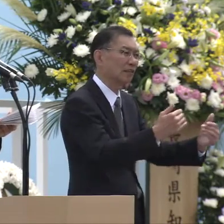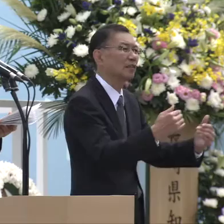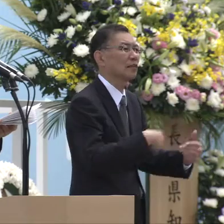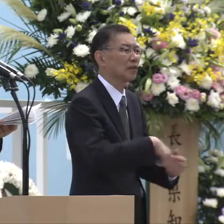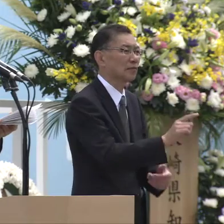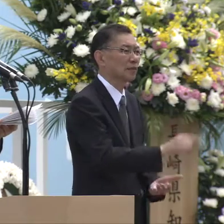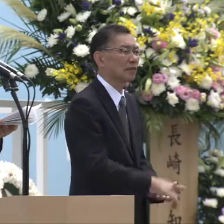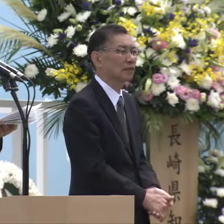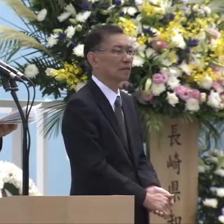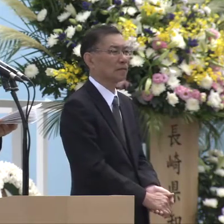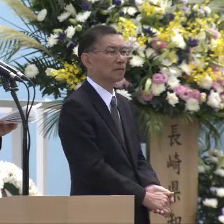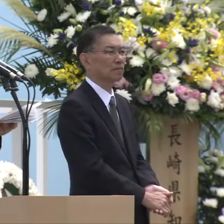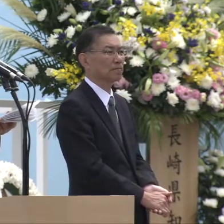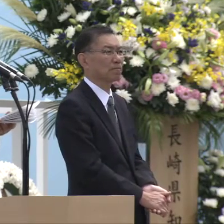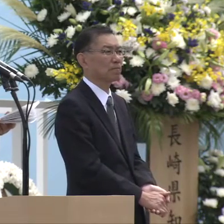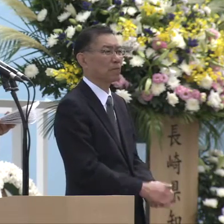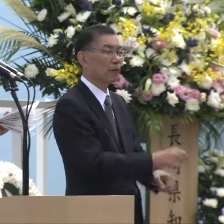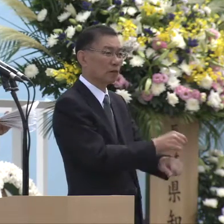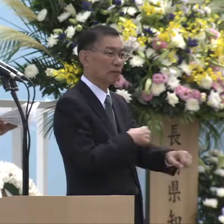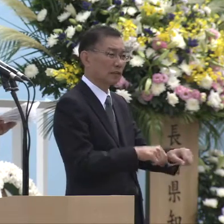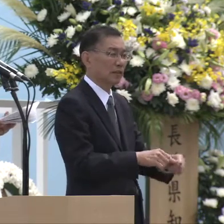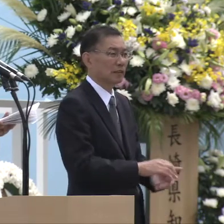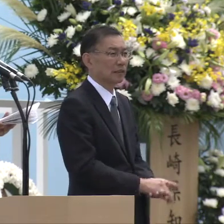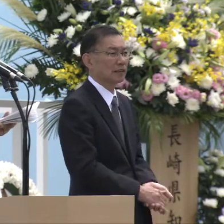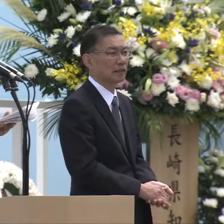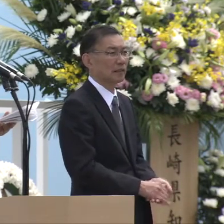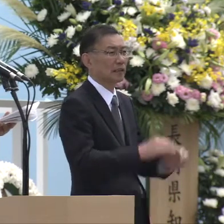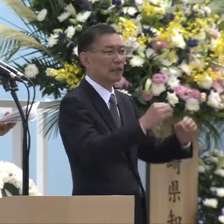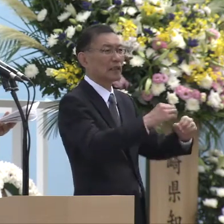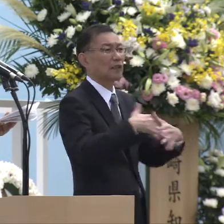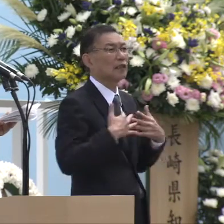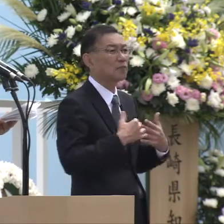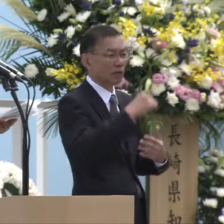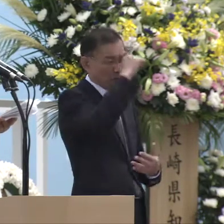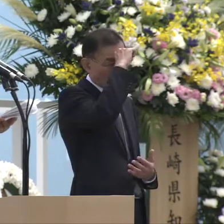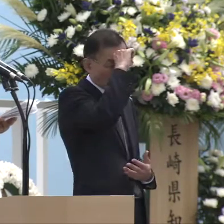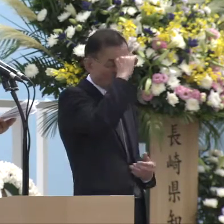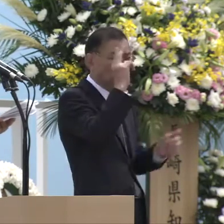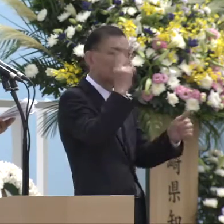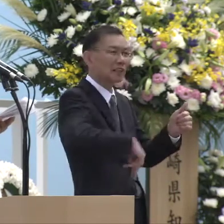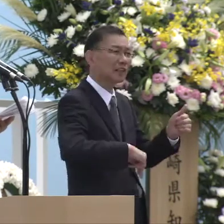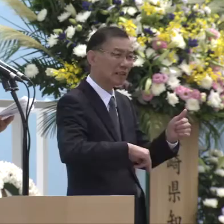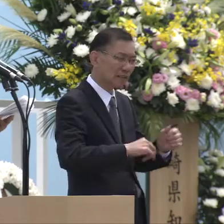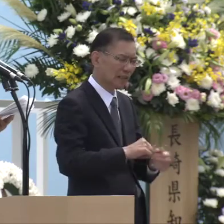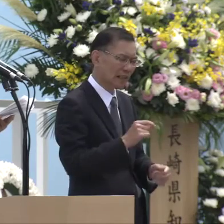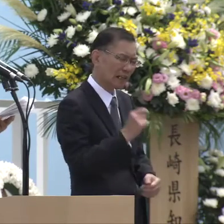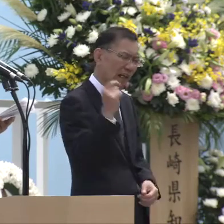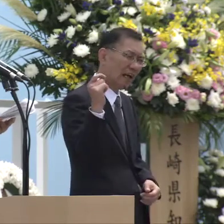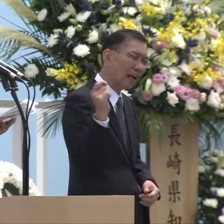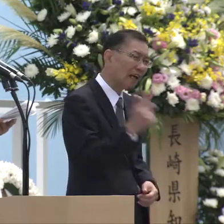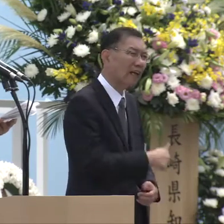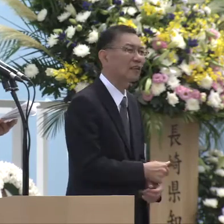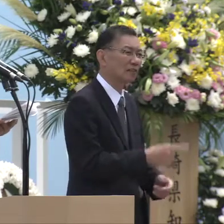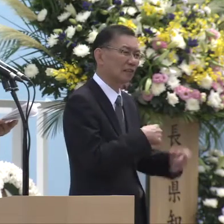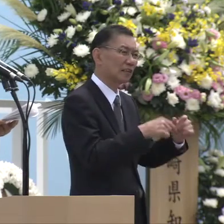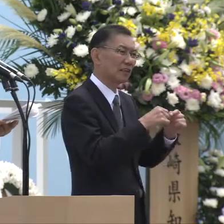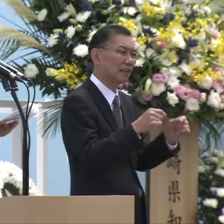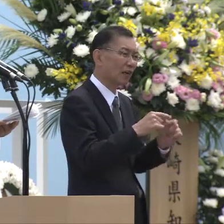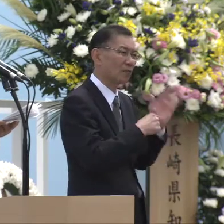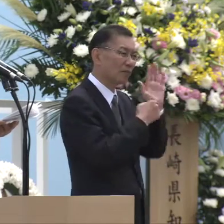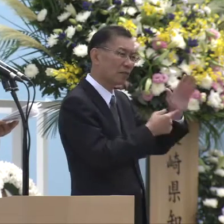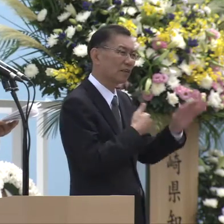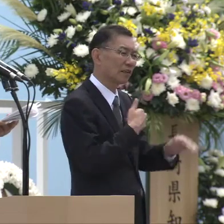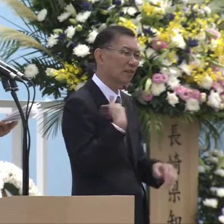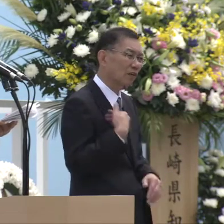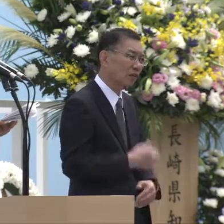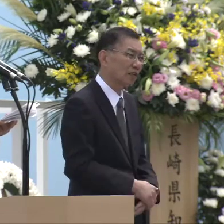are advancing in years. We are working in particular to conduct screenings for recognizing atomic bomb